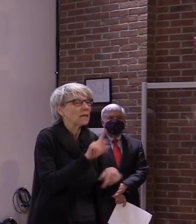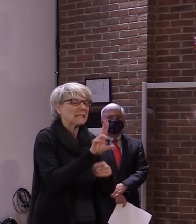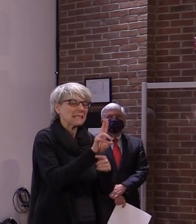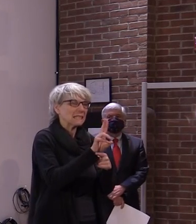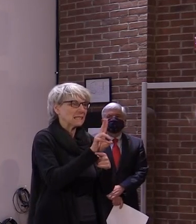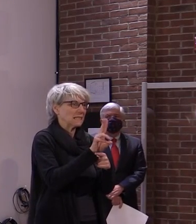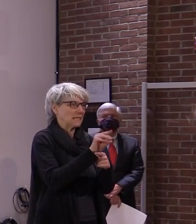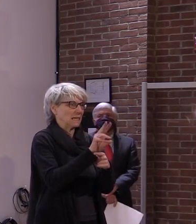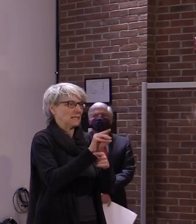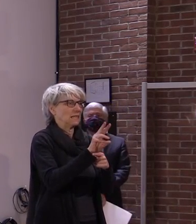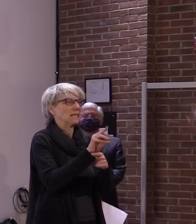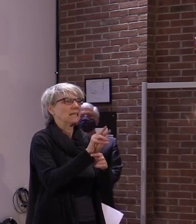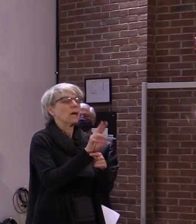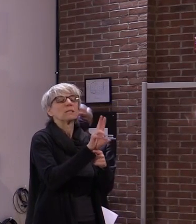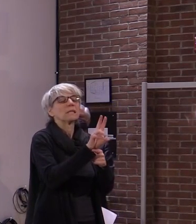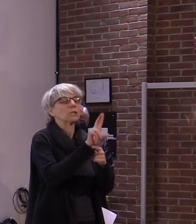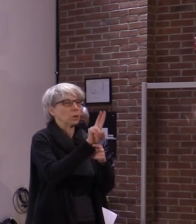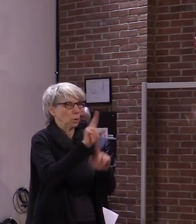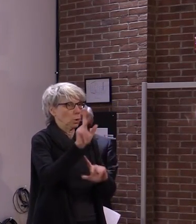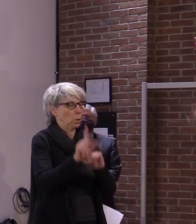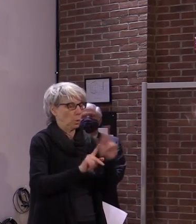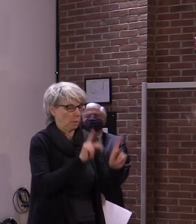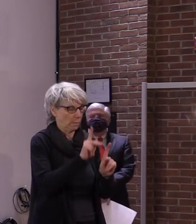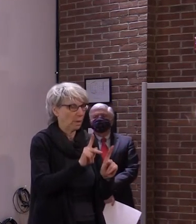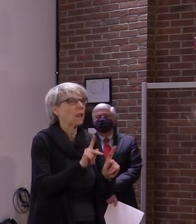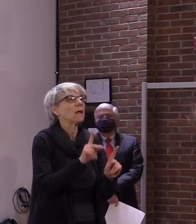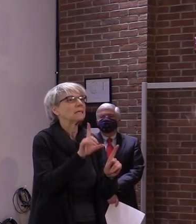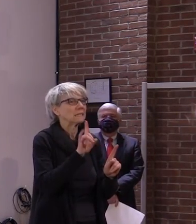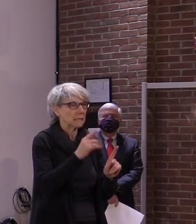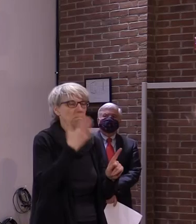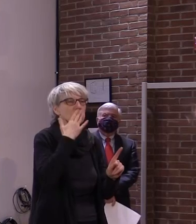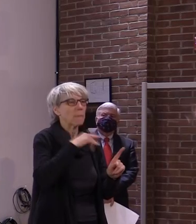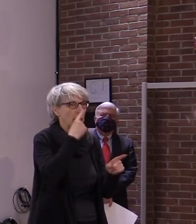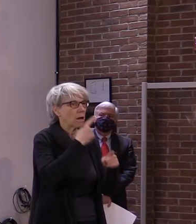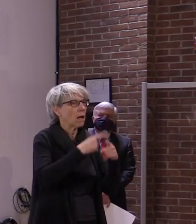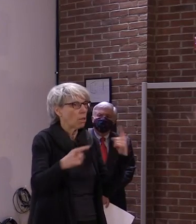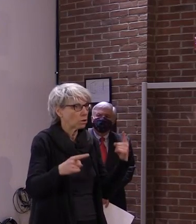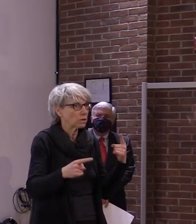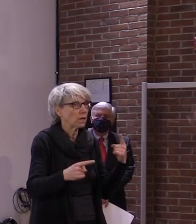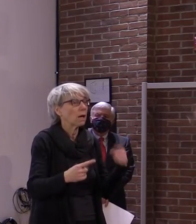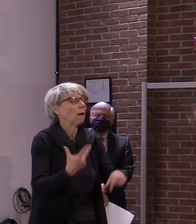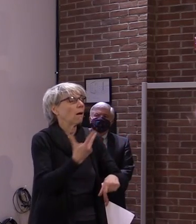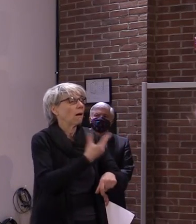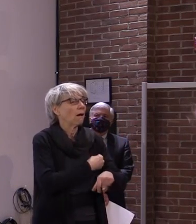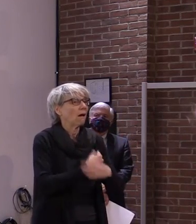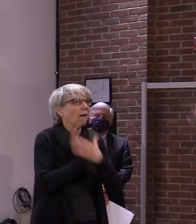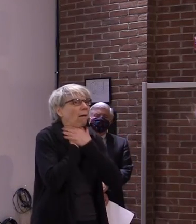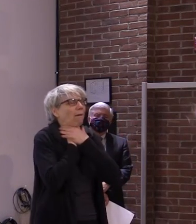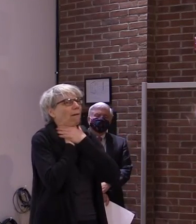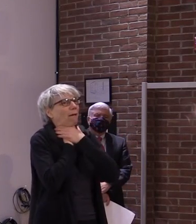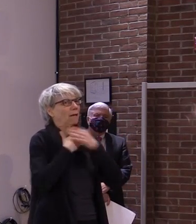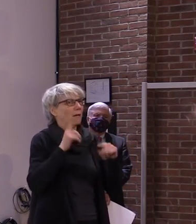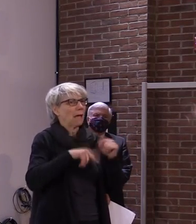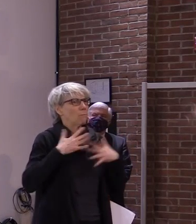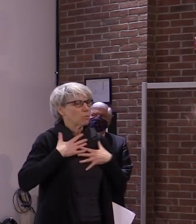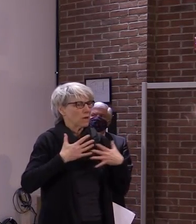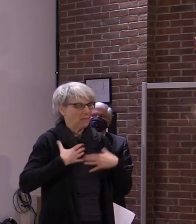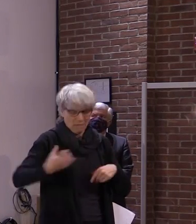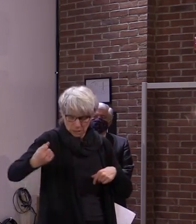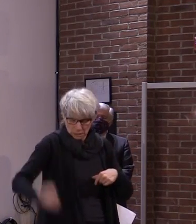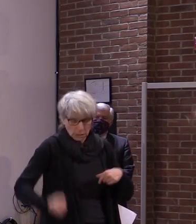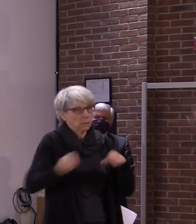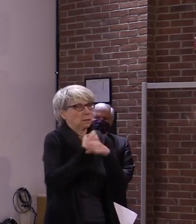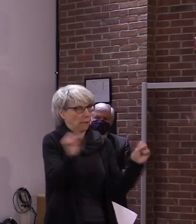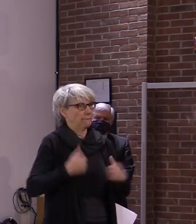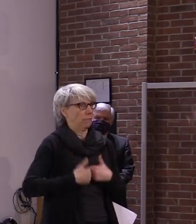into 4.5 cases per million doses. So it's truly a rare event and in keeping with what's reported